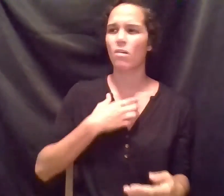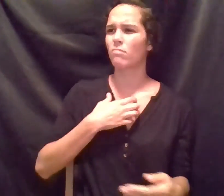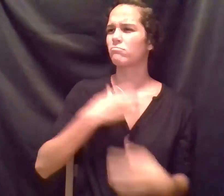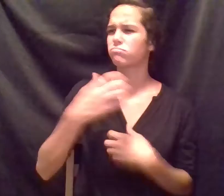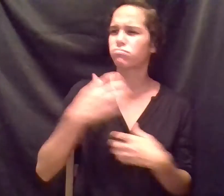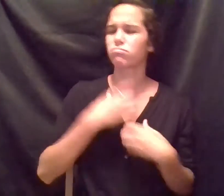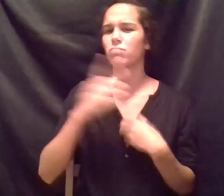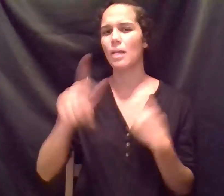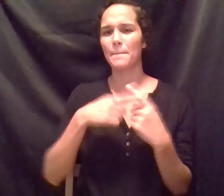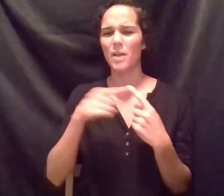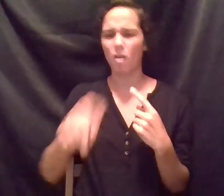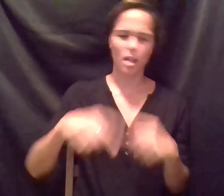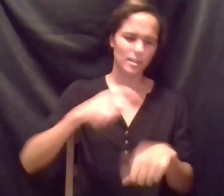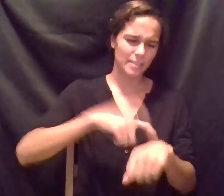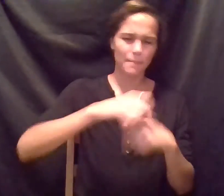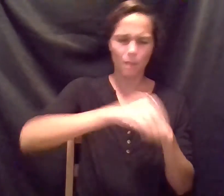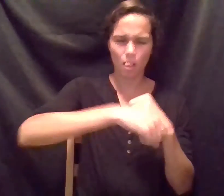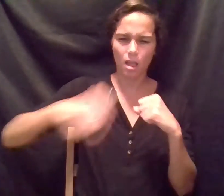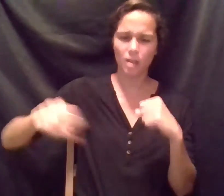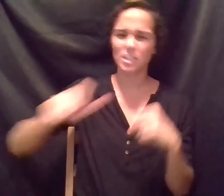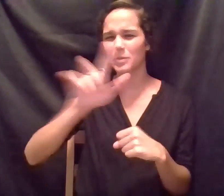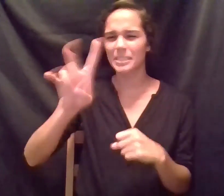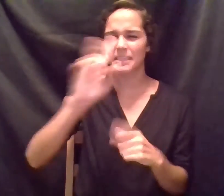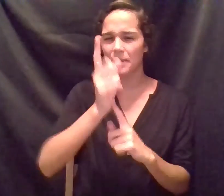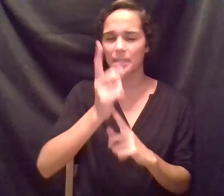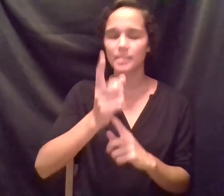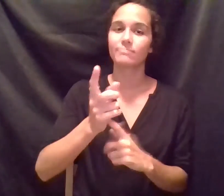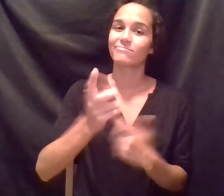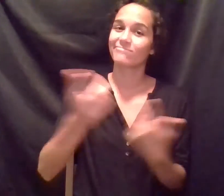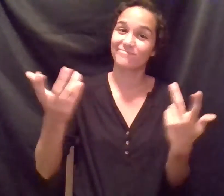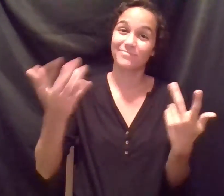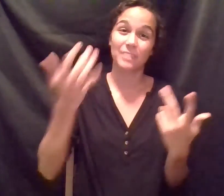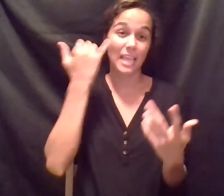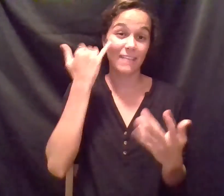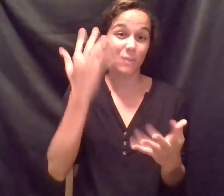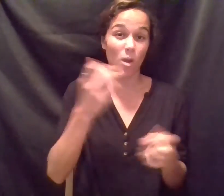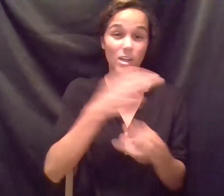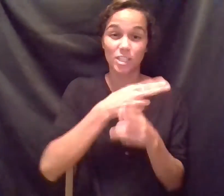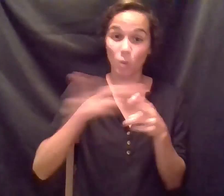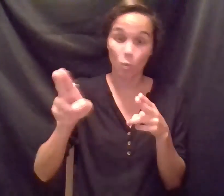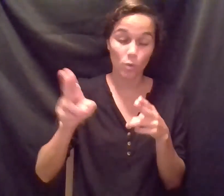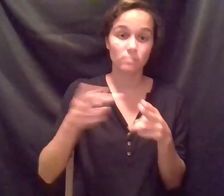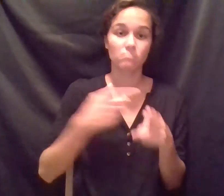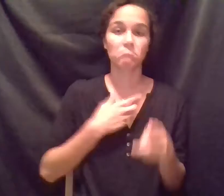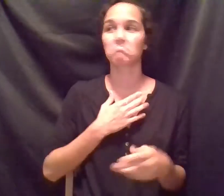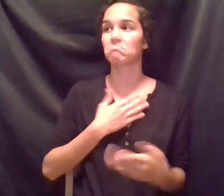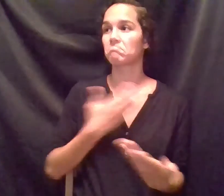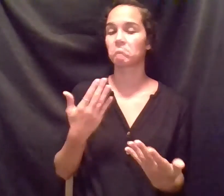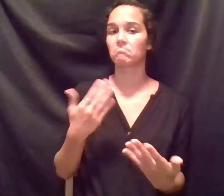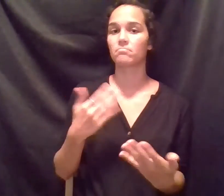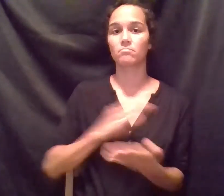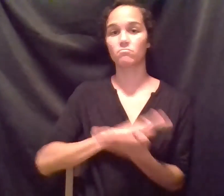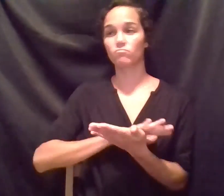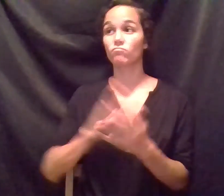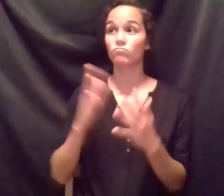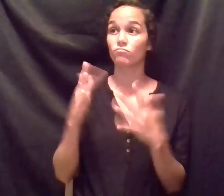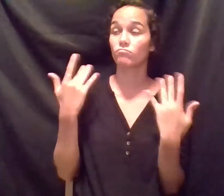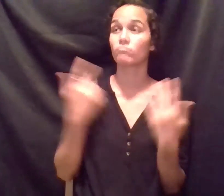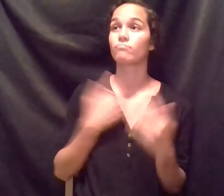as possible, you just politely don't answer their questions. Because if you begin and you start answering their questions and you